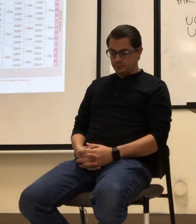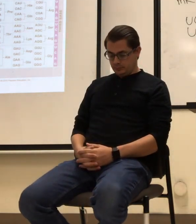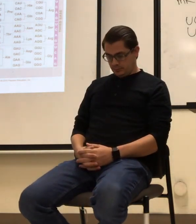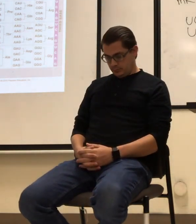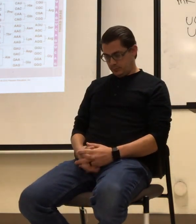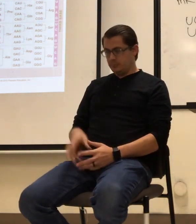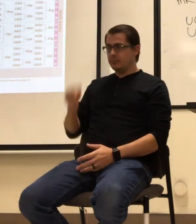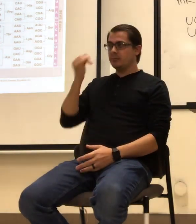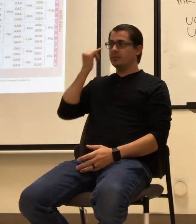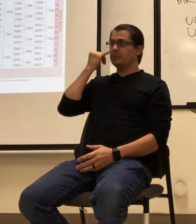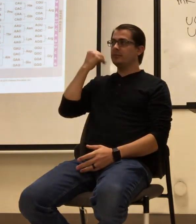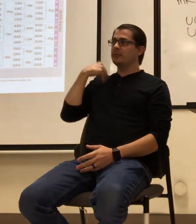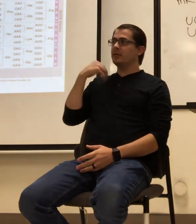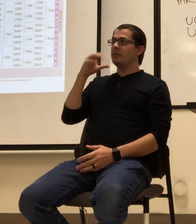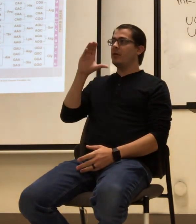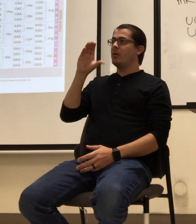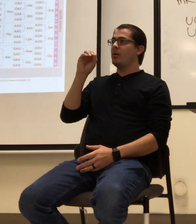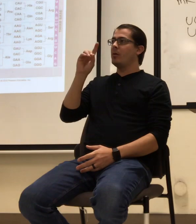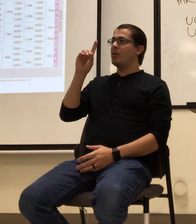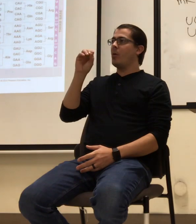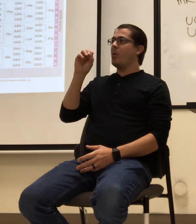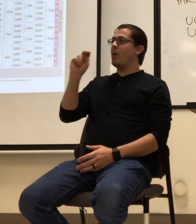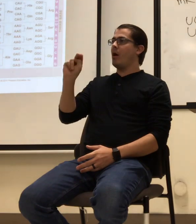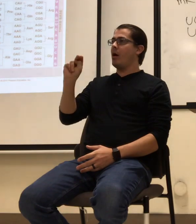let's say you have a codon